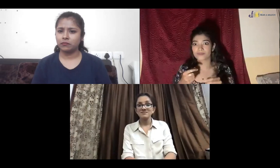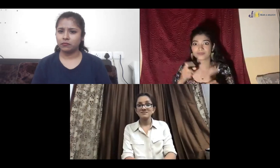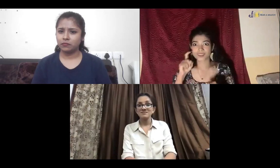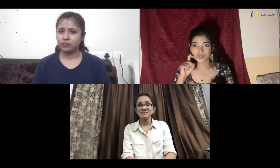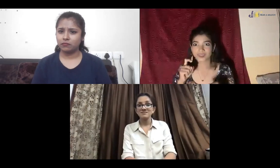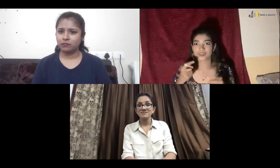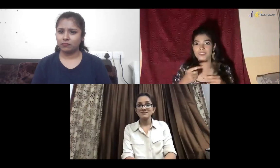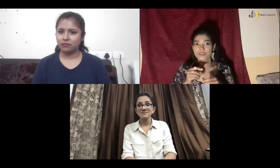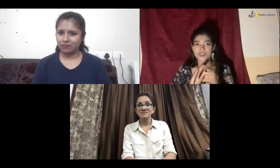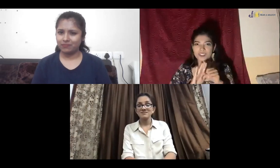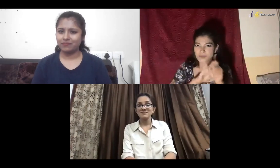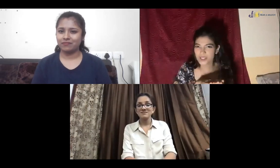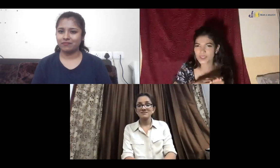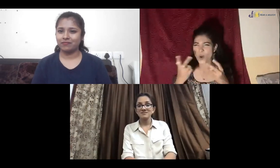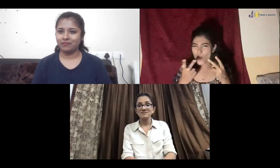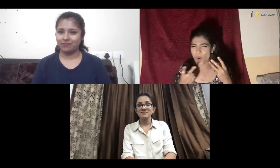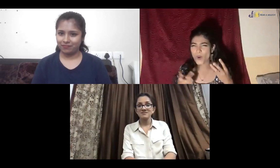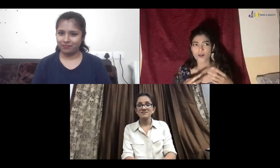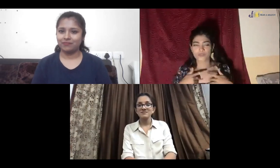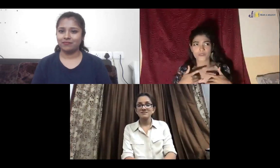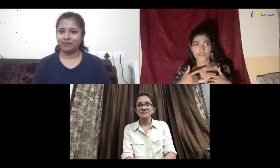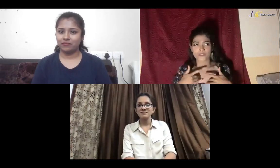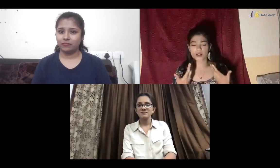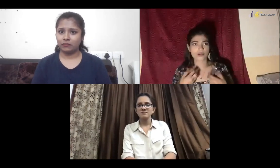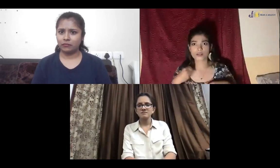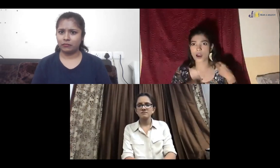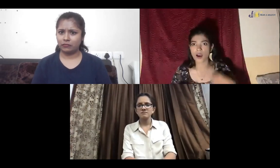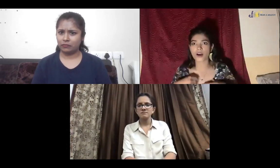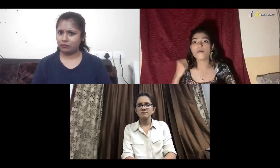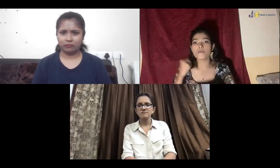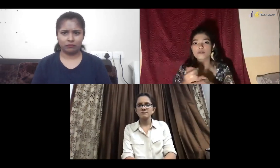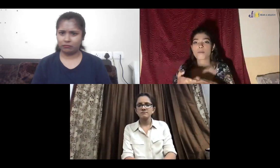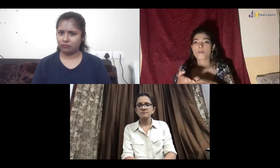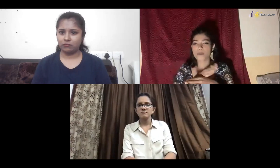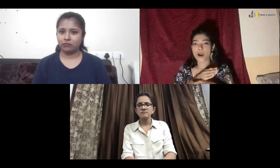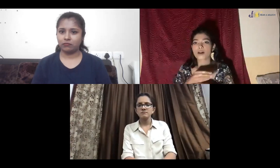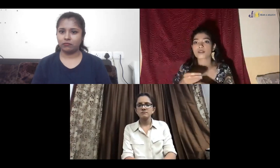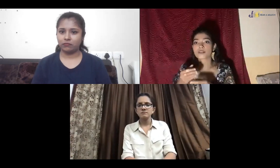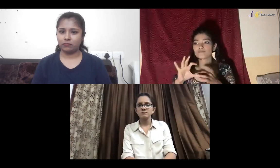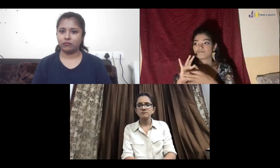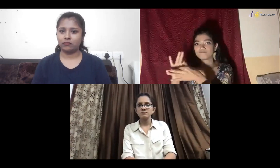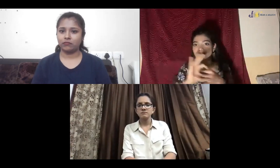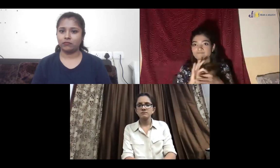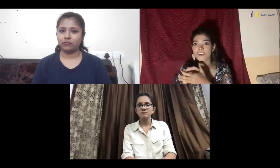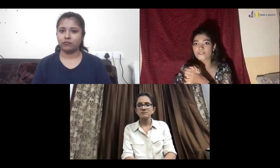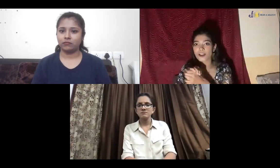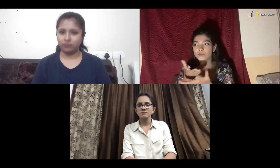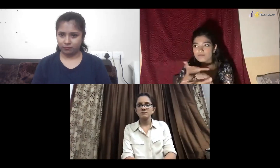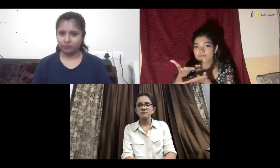law. And also, if a person is asking for any sexual favor, so if you are not feeling comfortable,